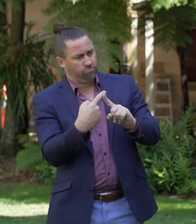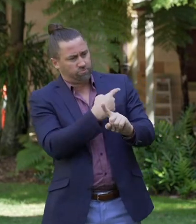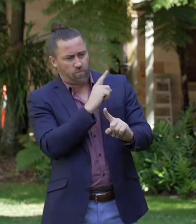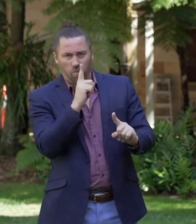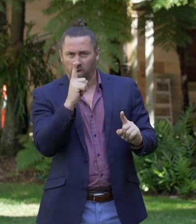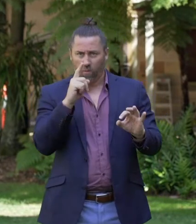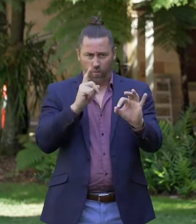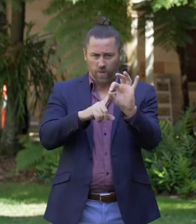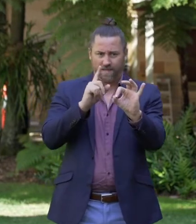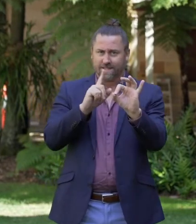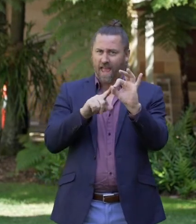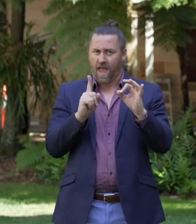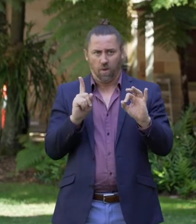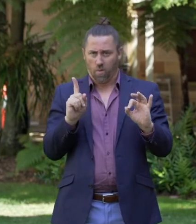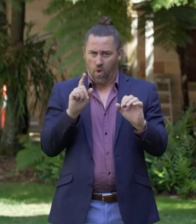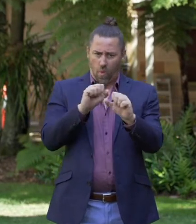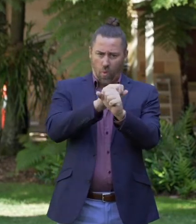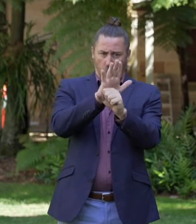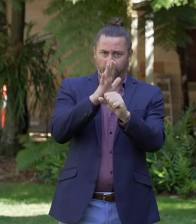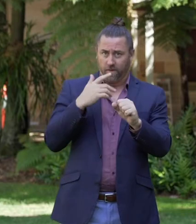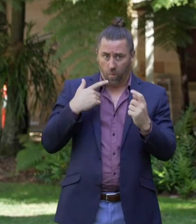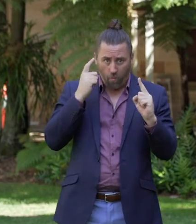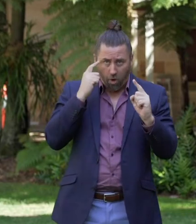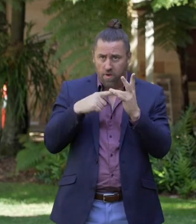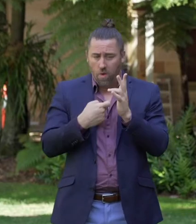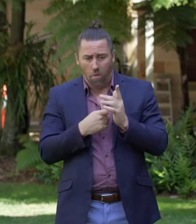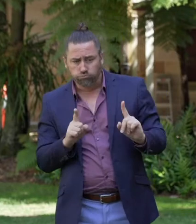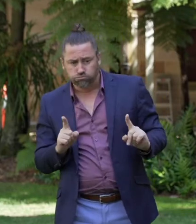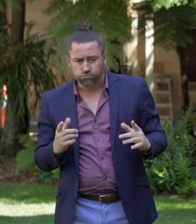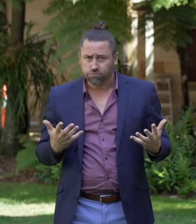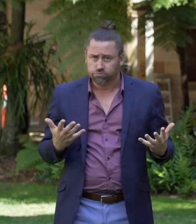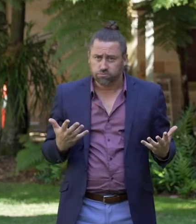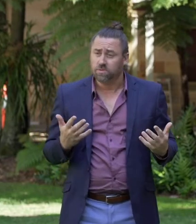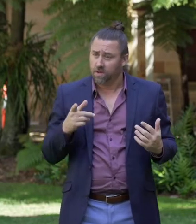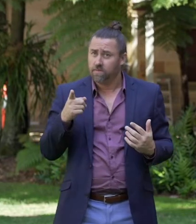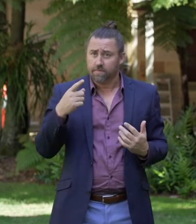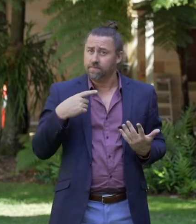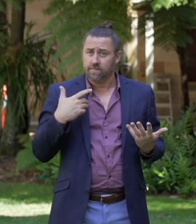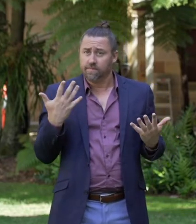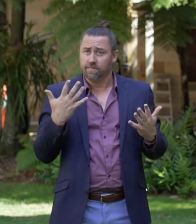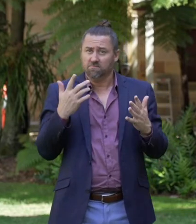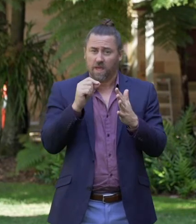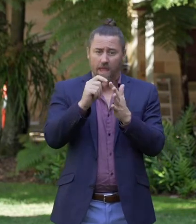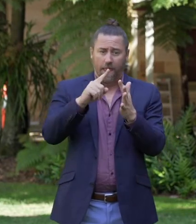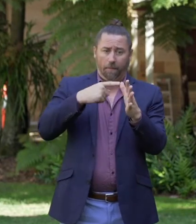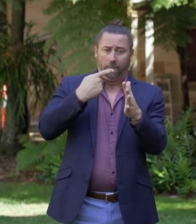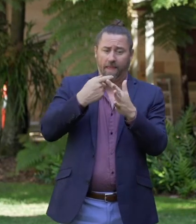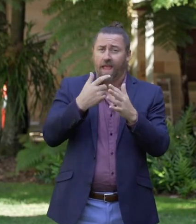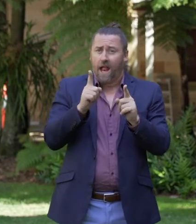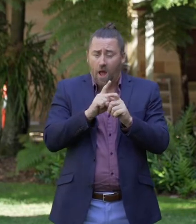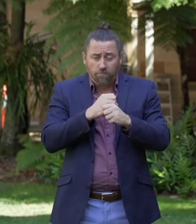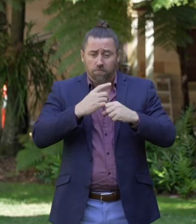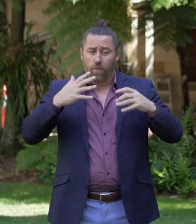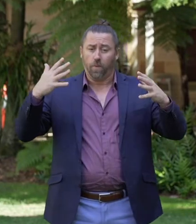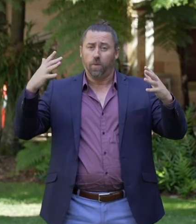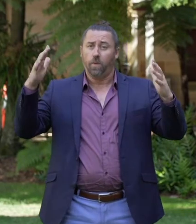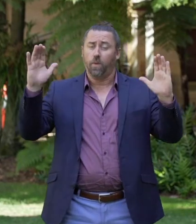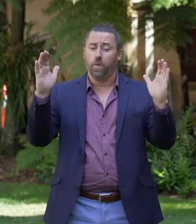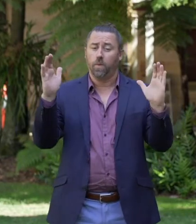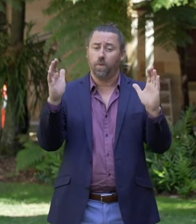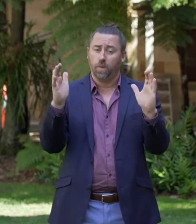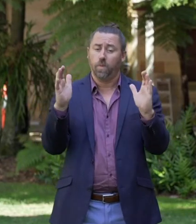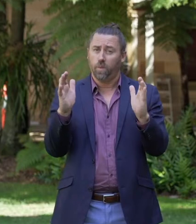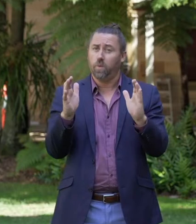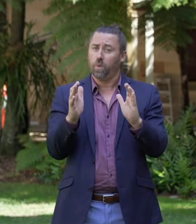at the end of the week, where are we at this stage? Well, as we've said a number of times, we're heading towards the end of our wave. I've said previously, it's looking